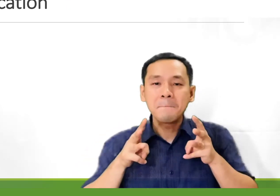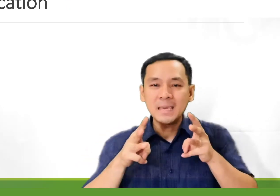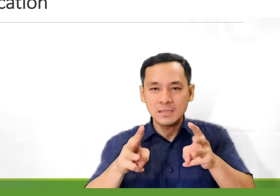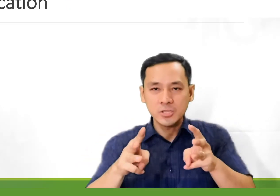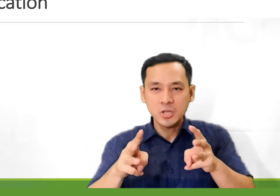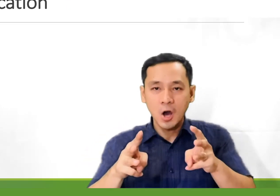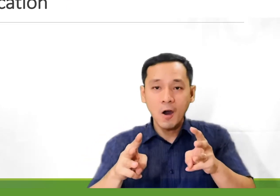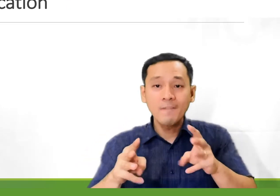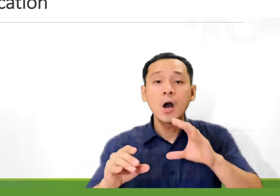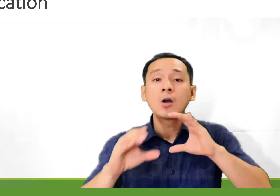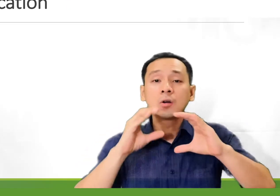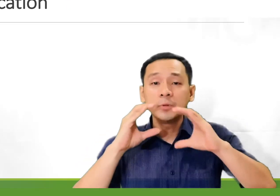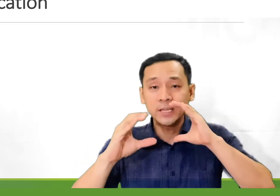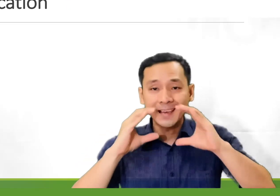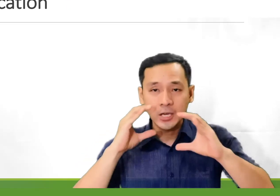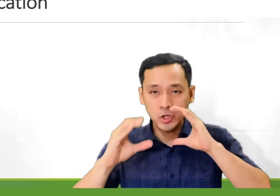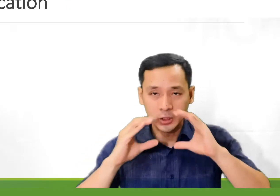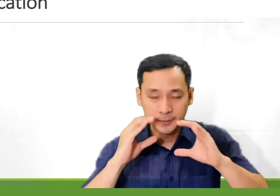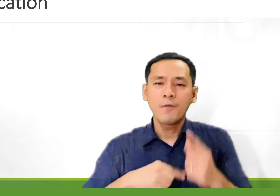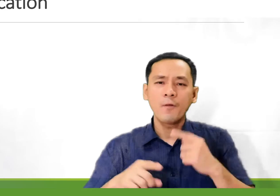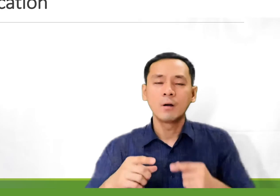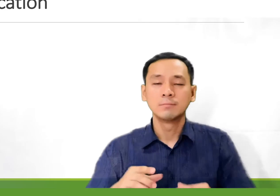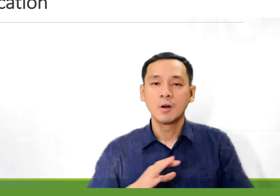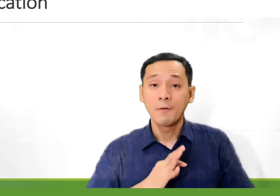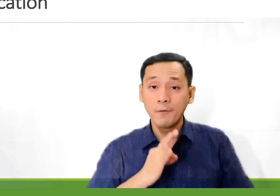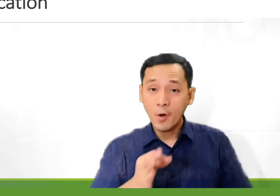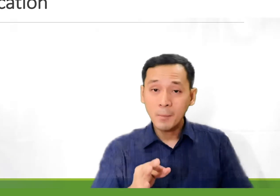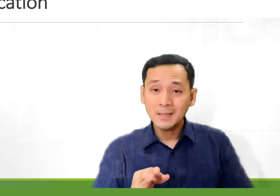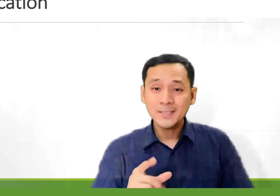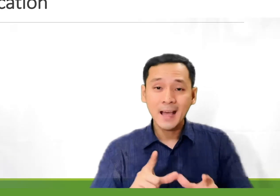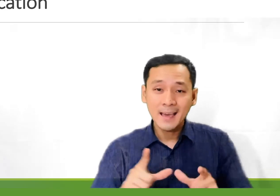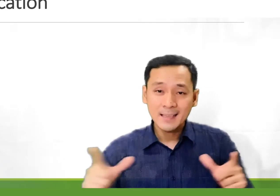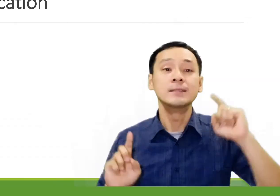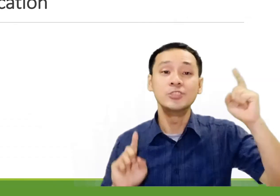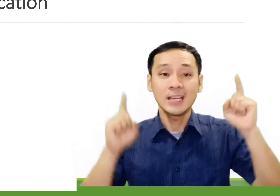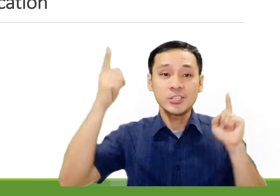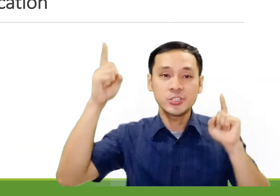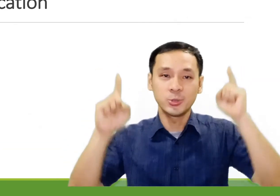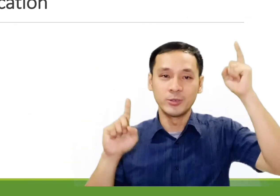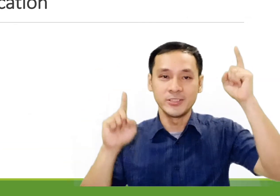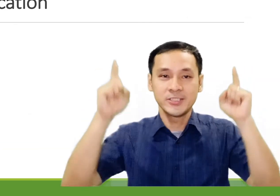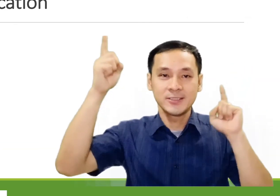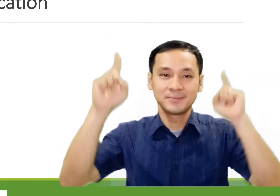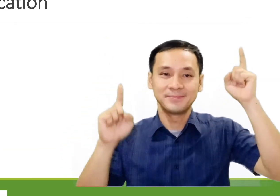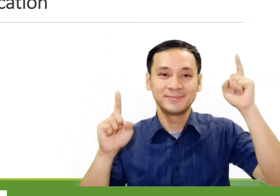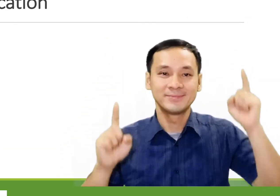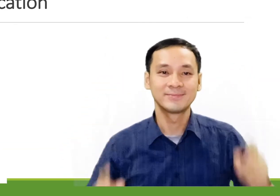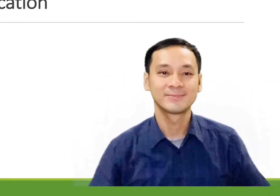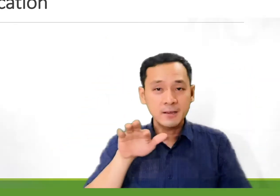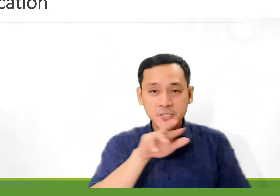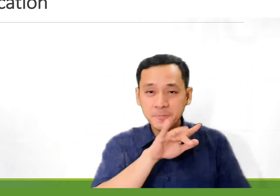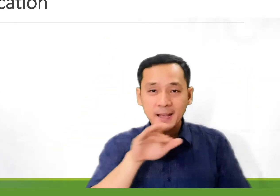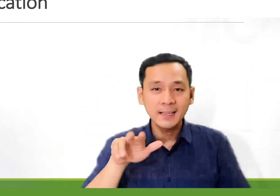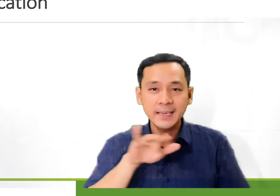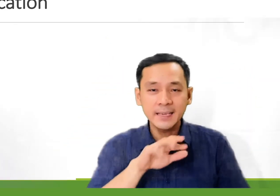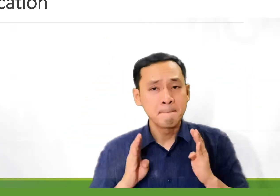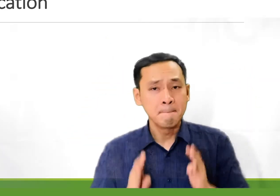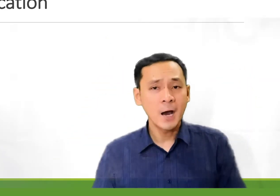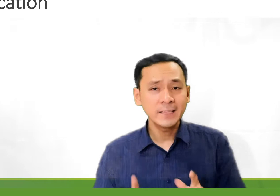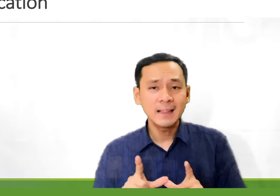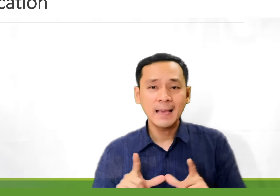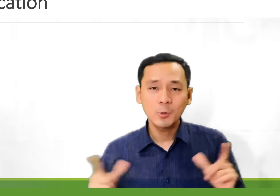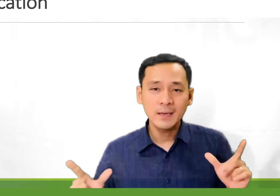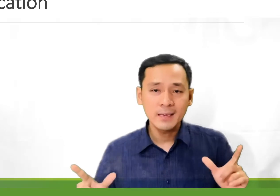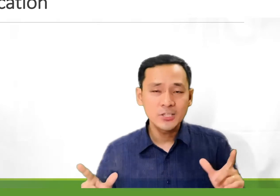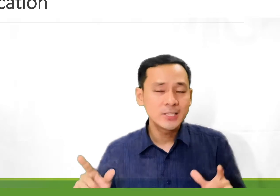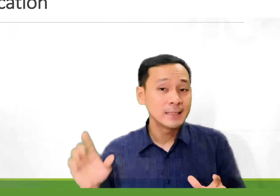all means of communication. Formal signs, gestures, finger spelling,